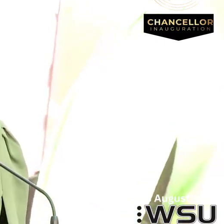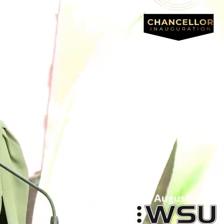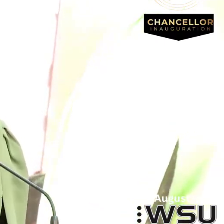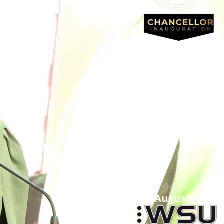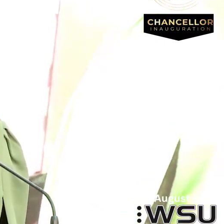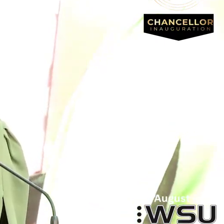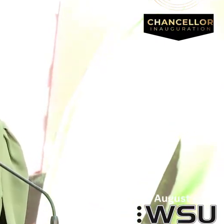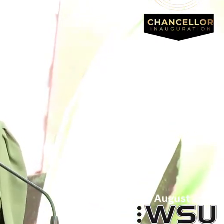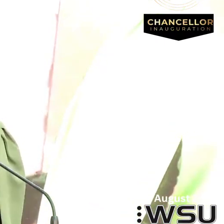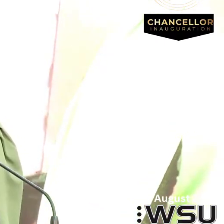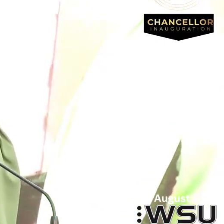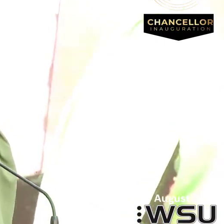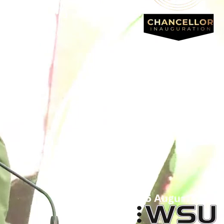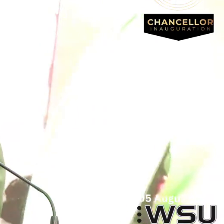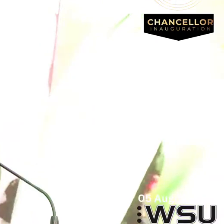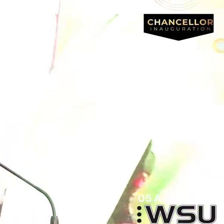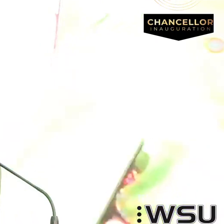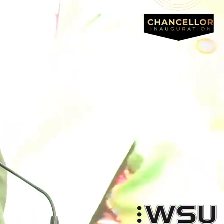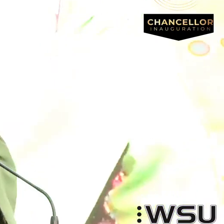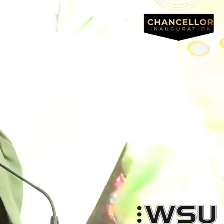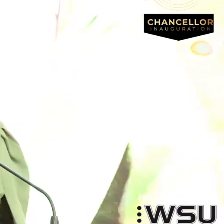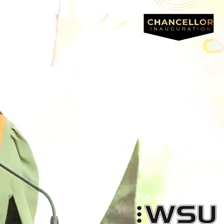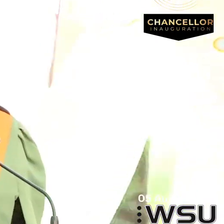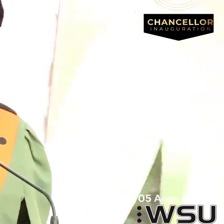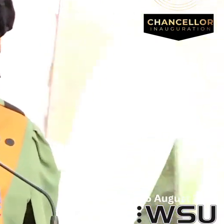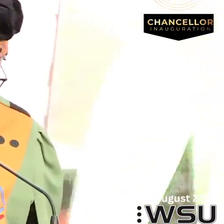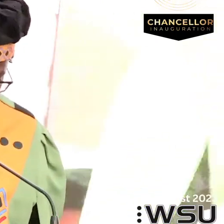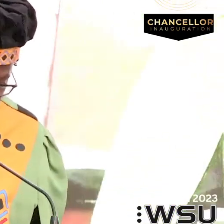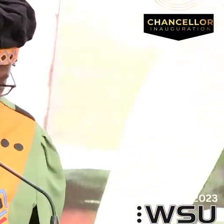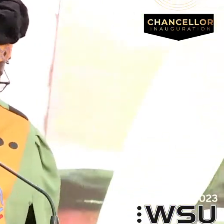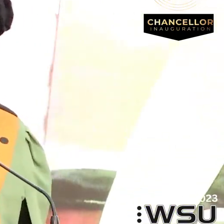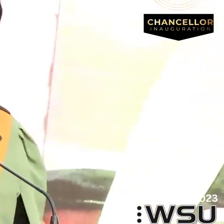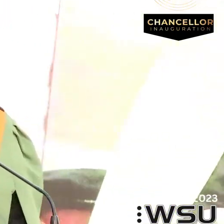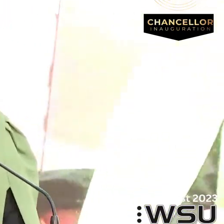kukho ke ilist apha ekuthiwe yi-protocol greeting list.